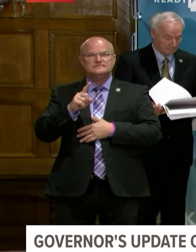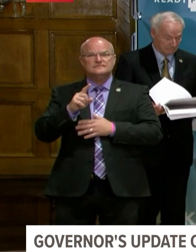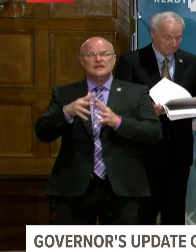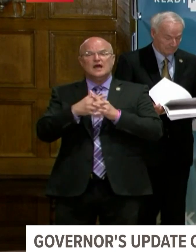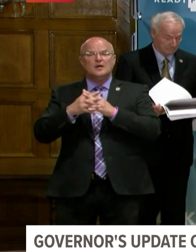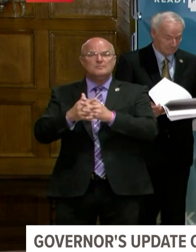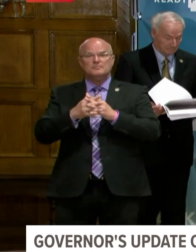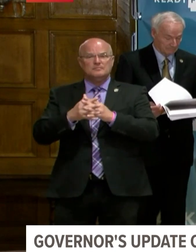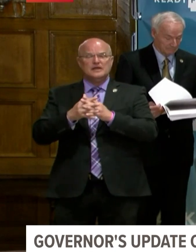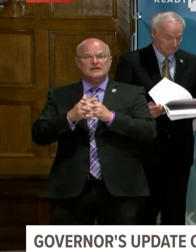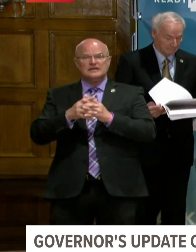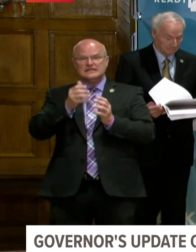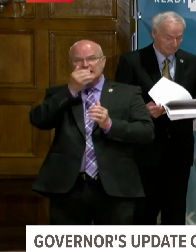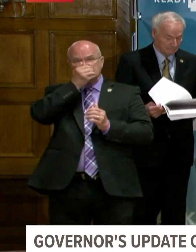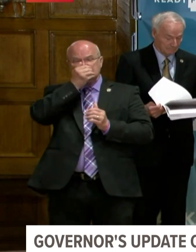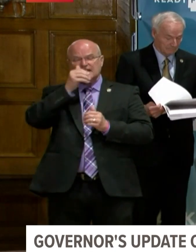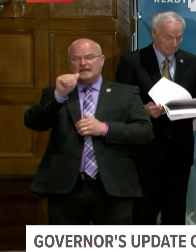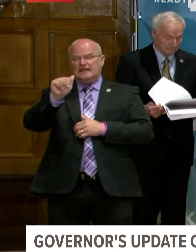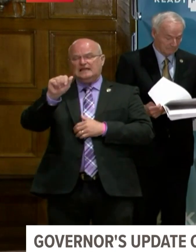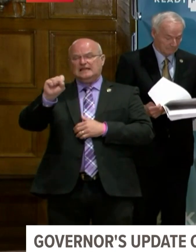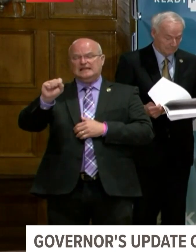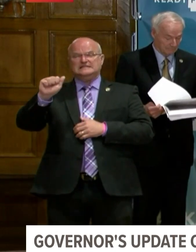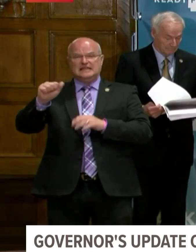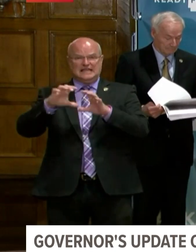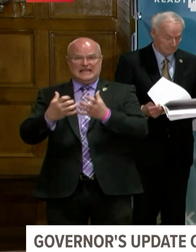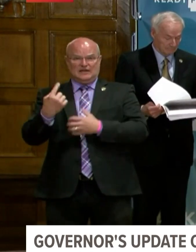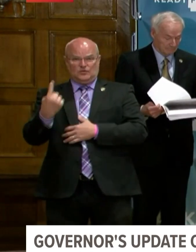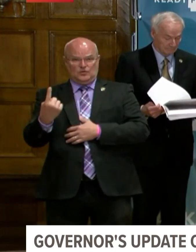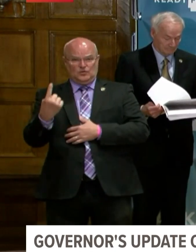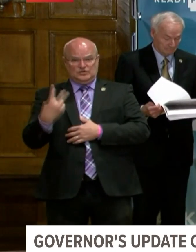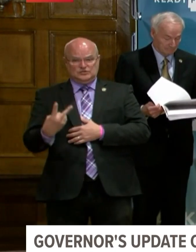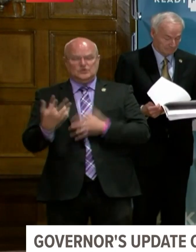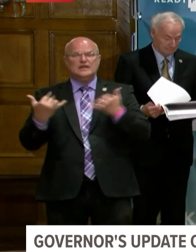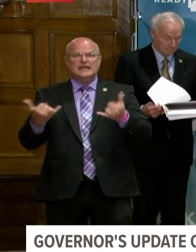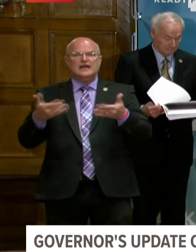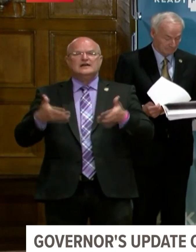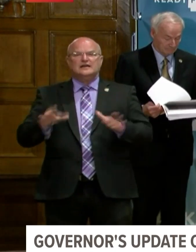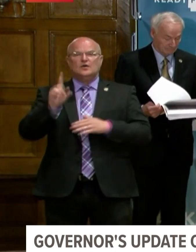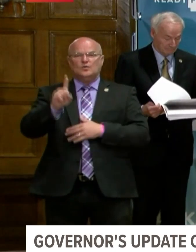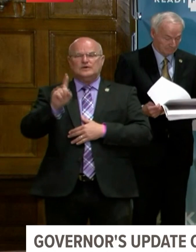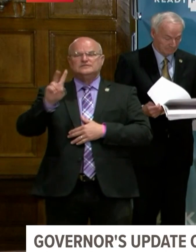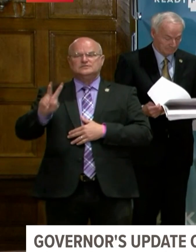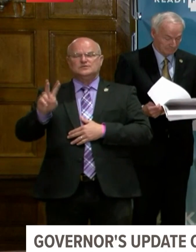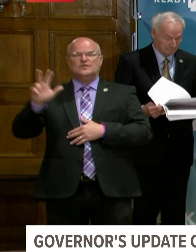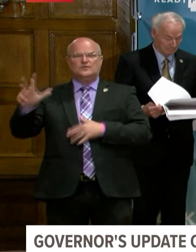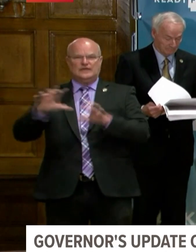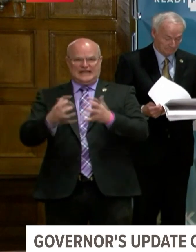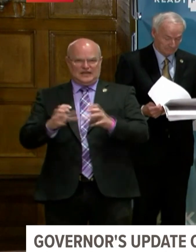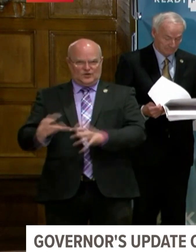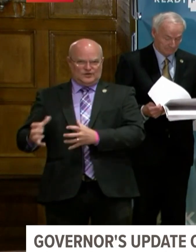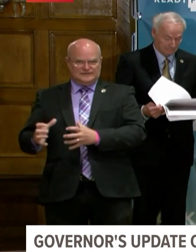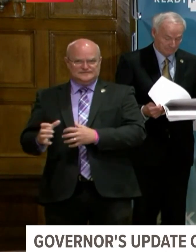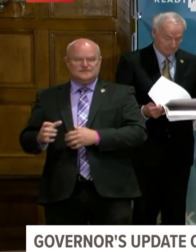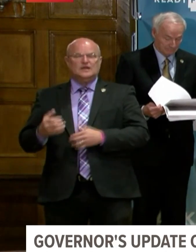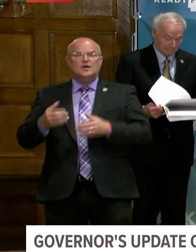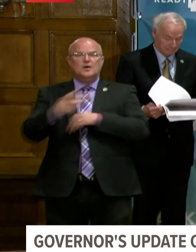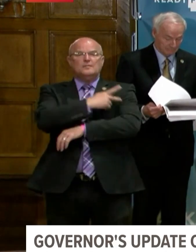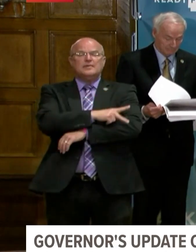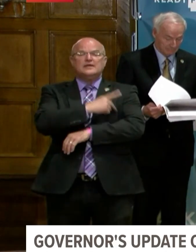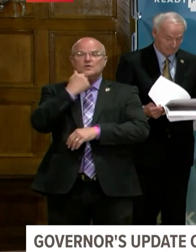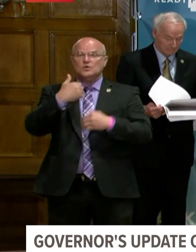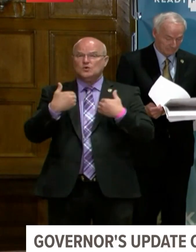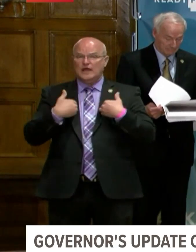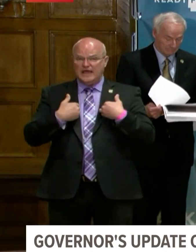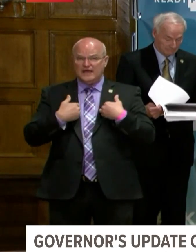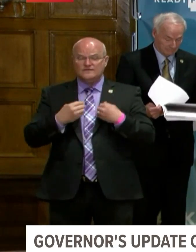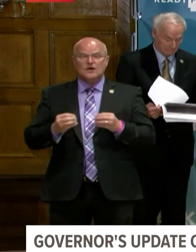American Society of Anesthesia, ASA Category 1 and 2. Now we will allow 1, 2, and 3. So we will allow patients who